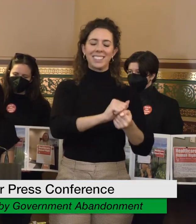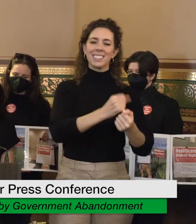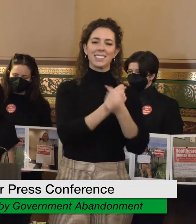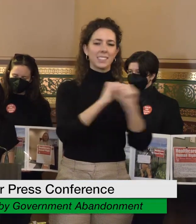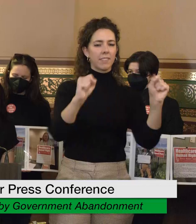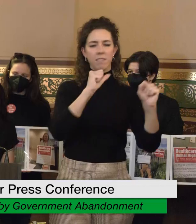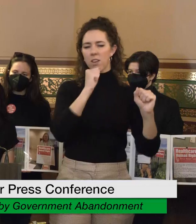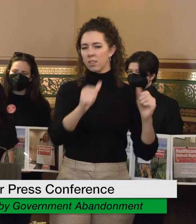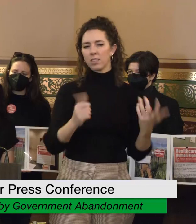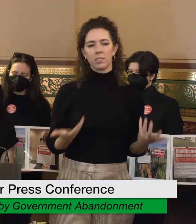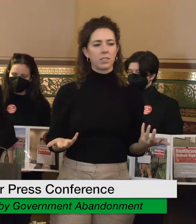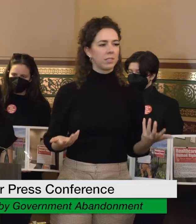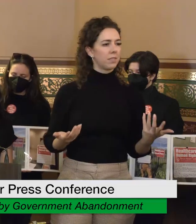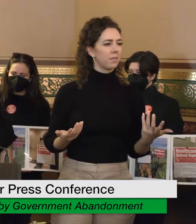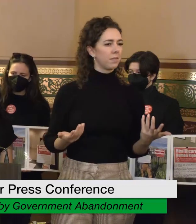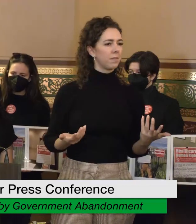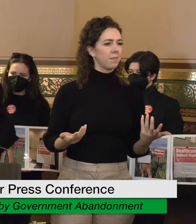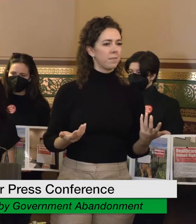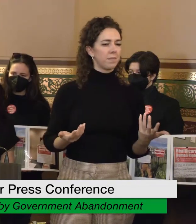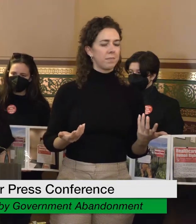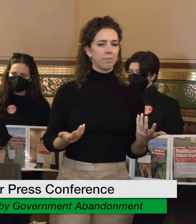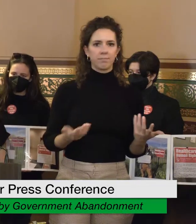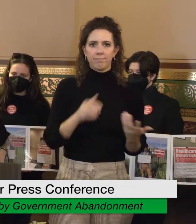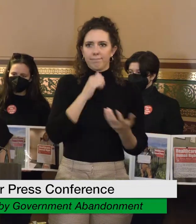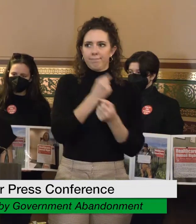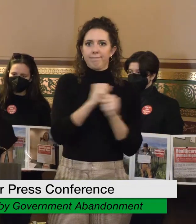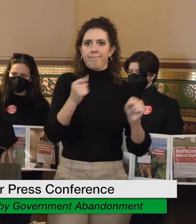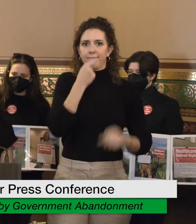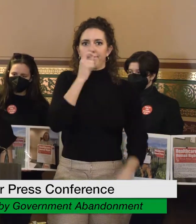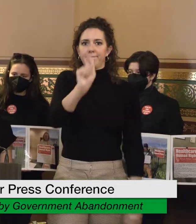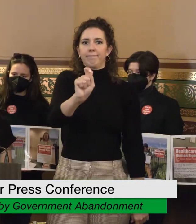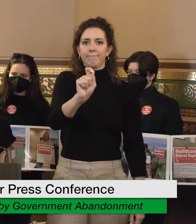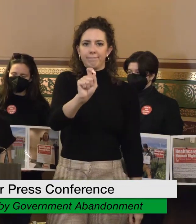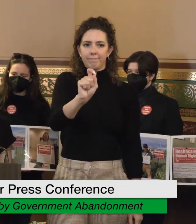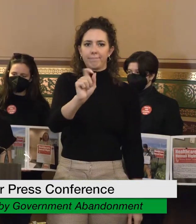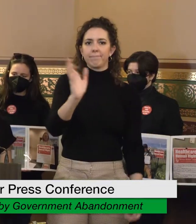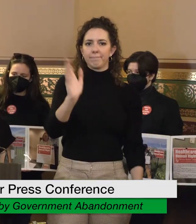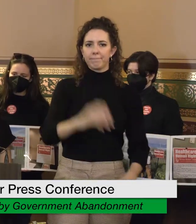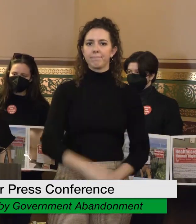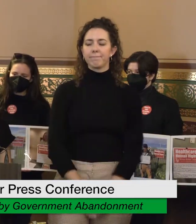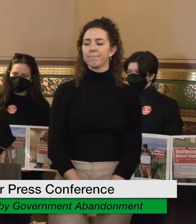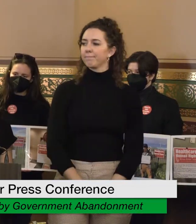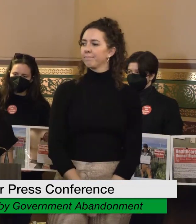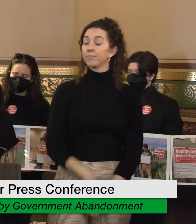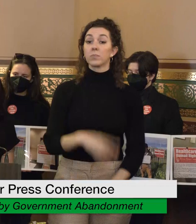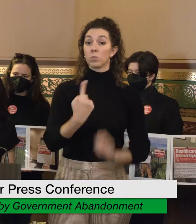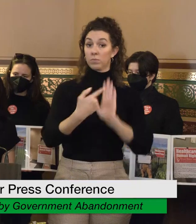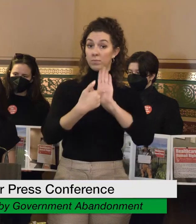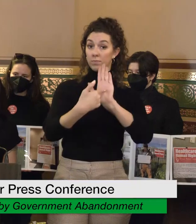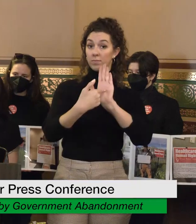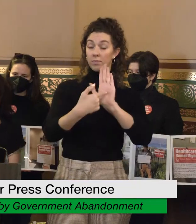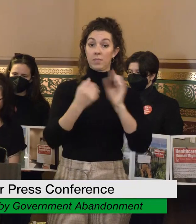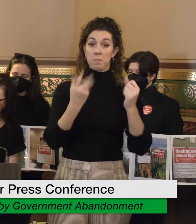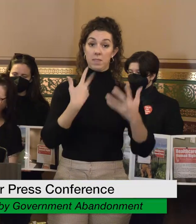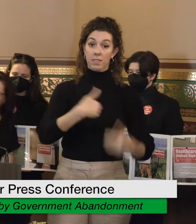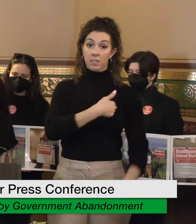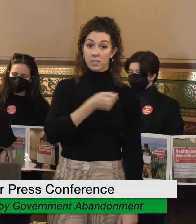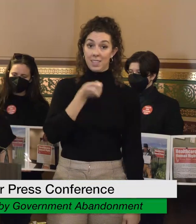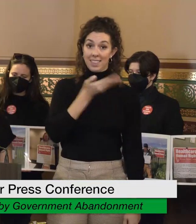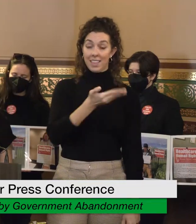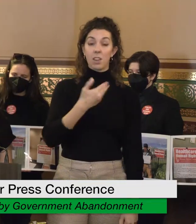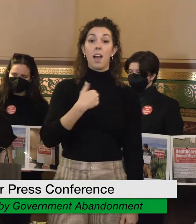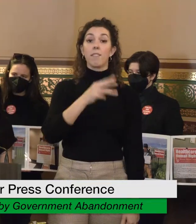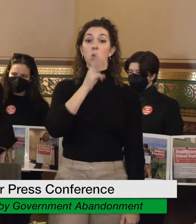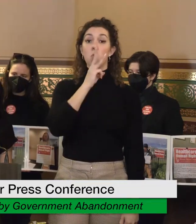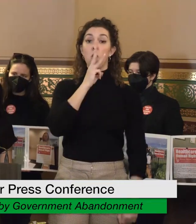inhabited by humans, and it's just not a safe place to live. For example, while I was there, we experienced a water